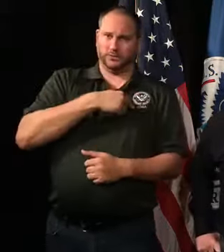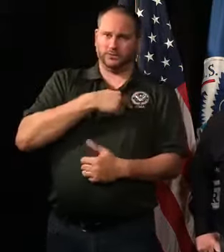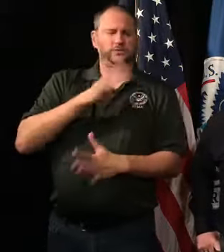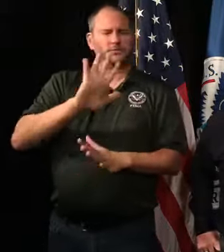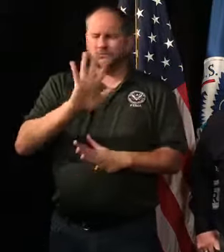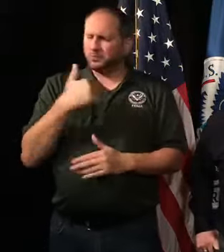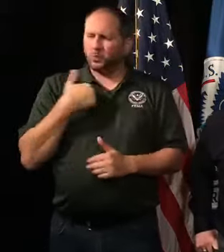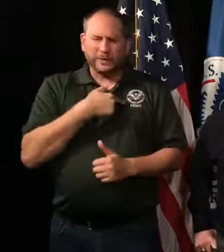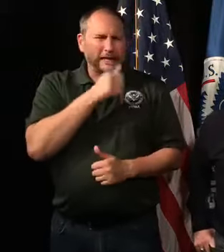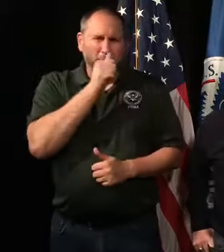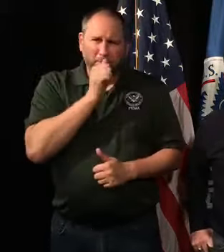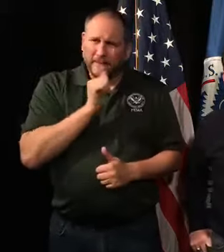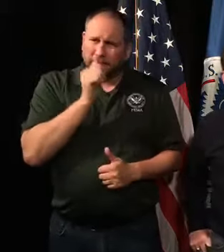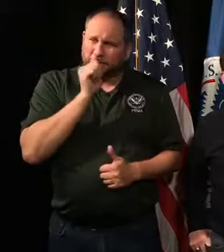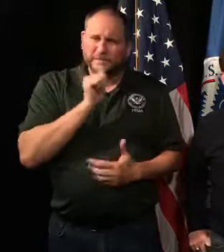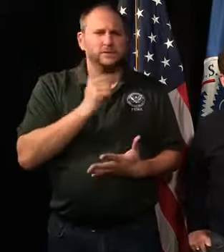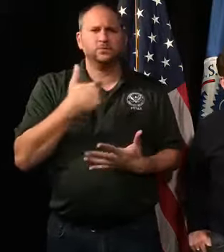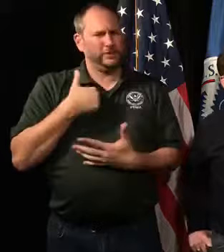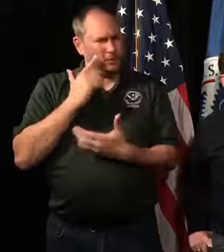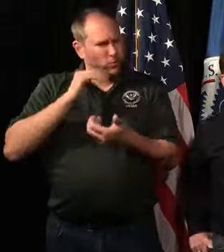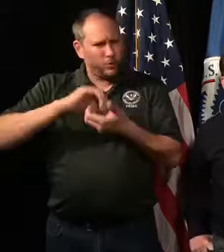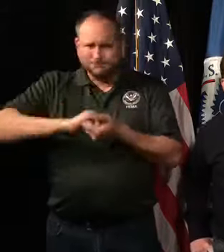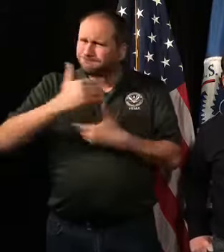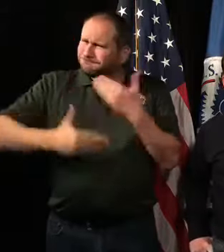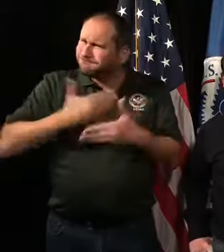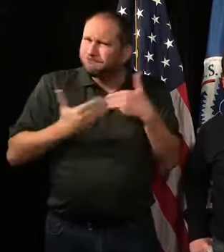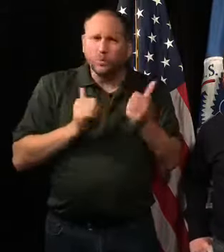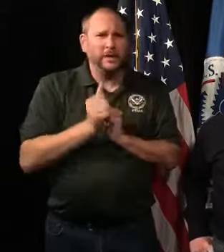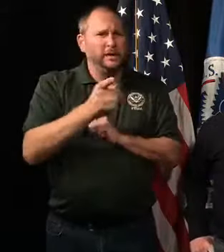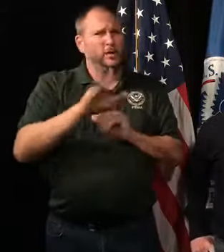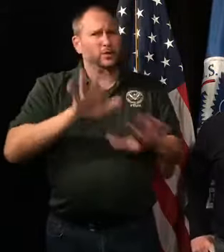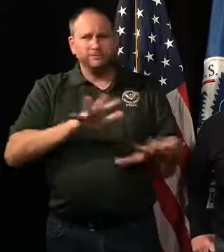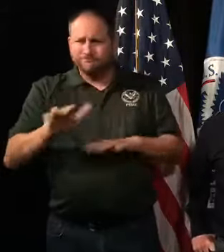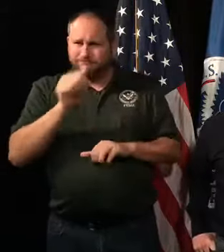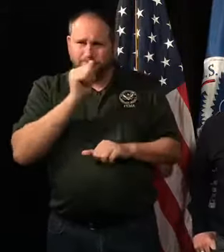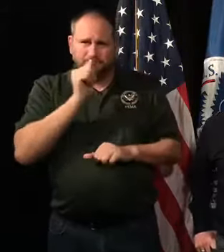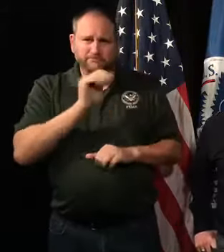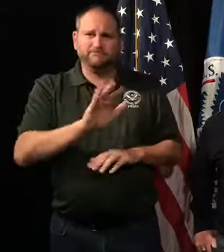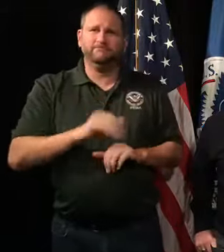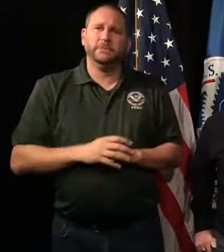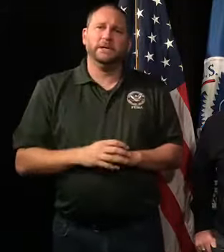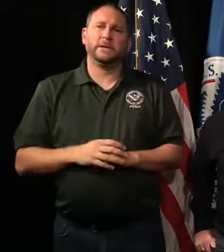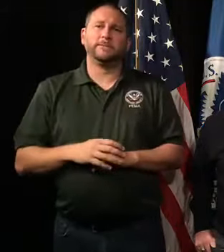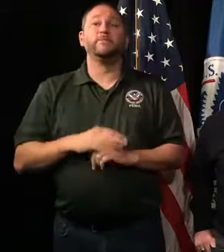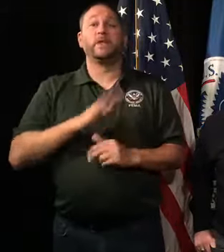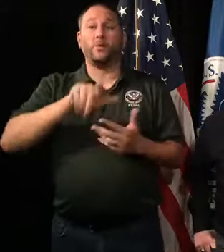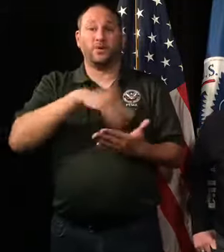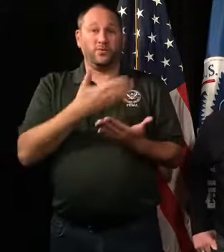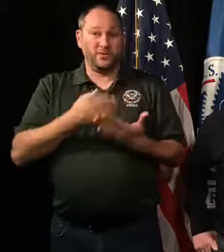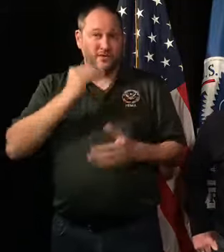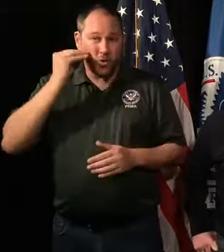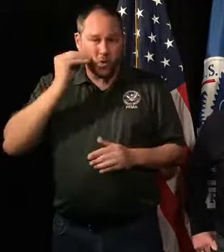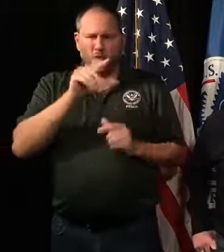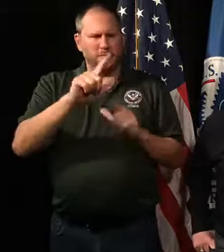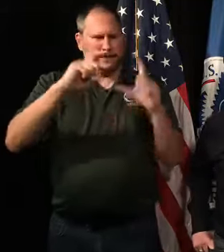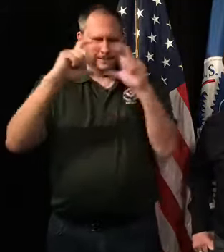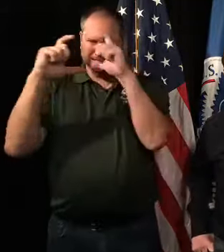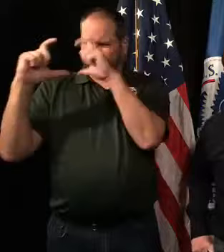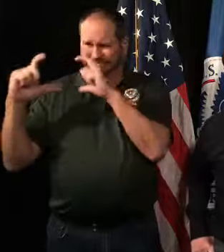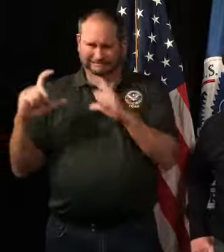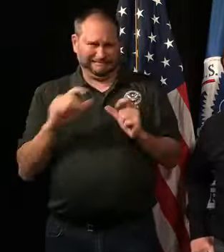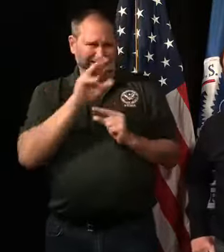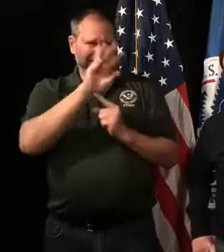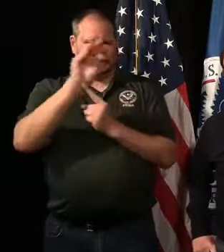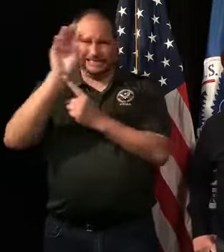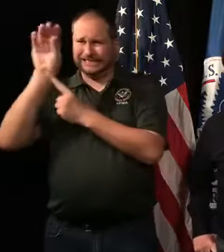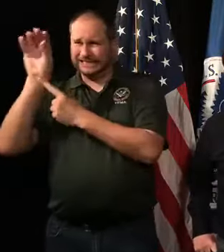you. When you get there, third, take pictures and document those damages throughout your entire home.